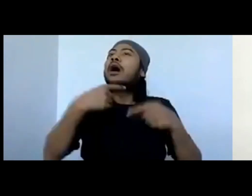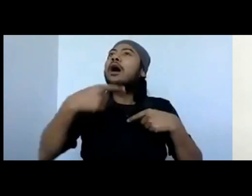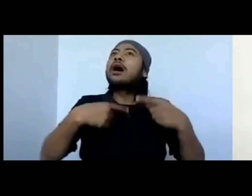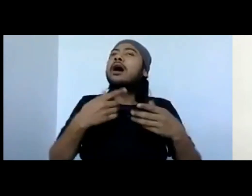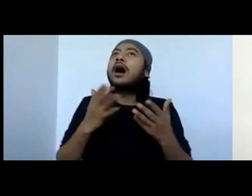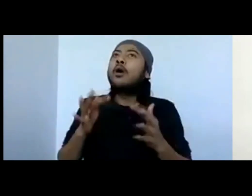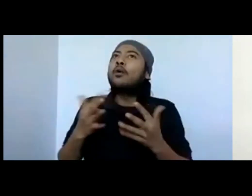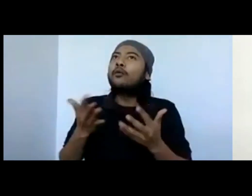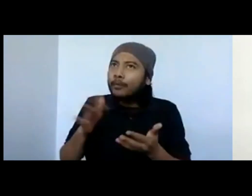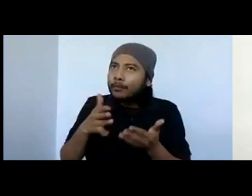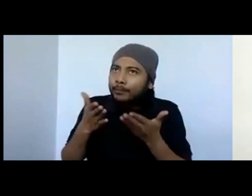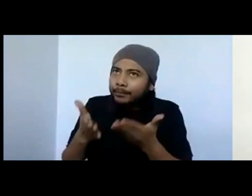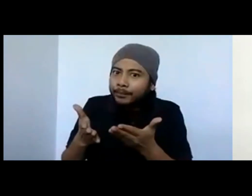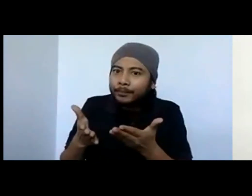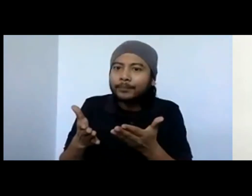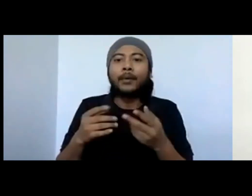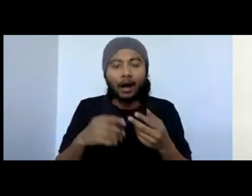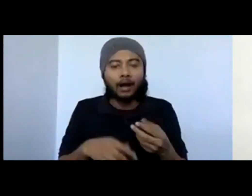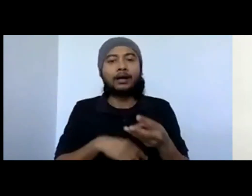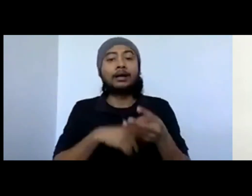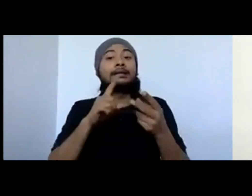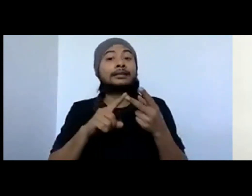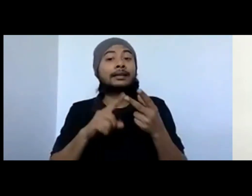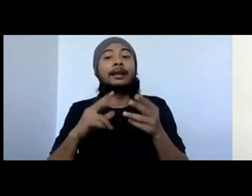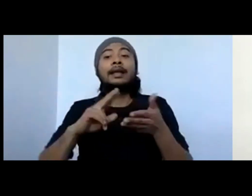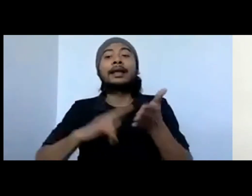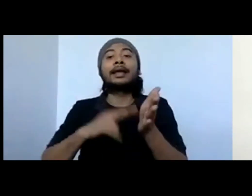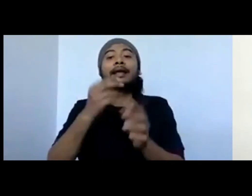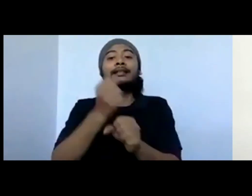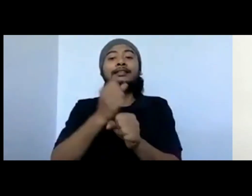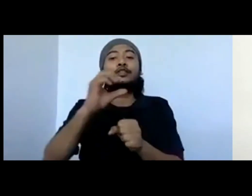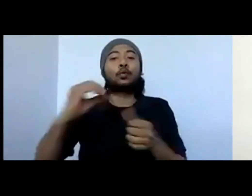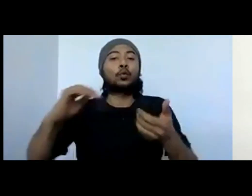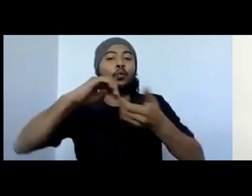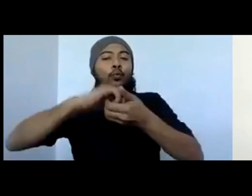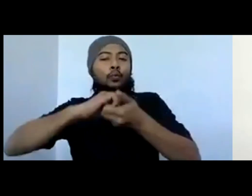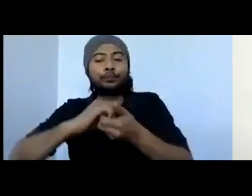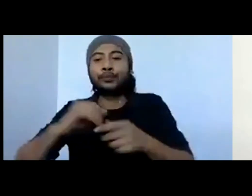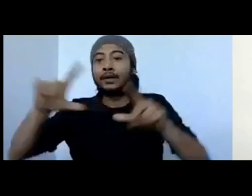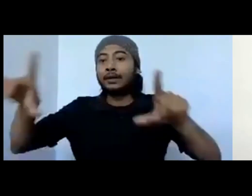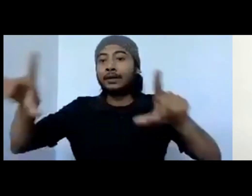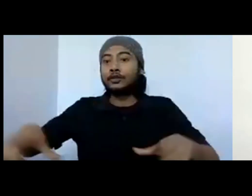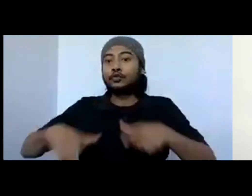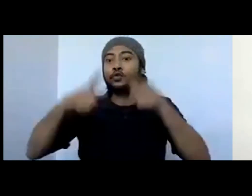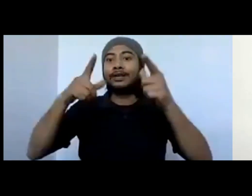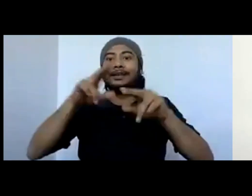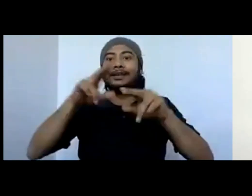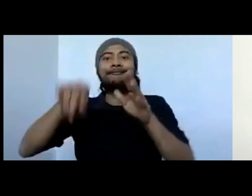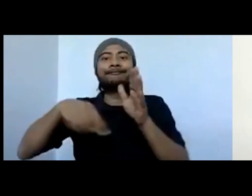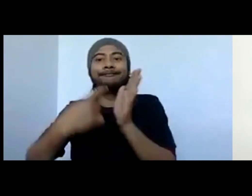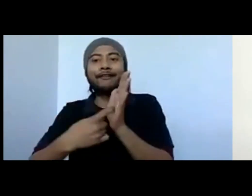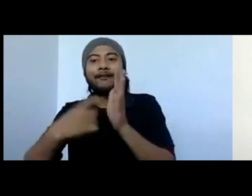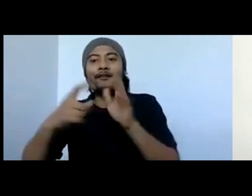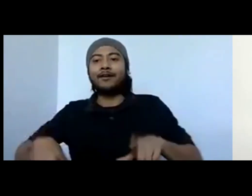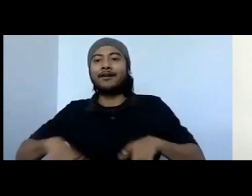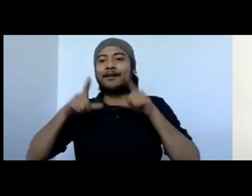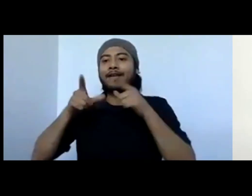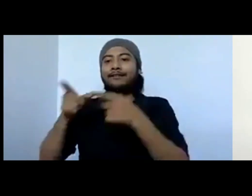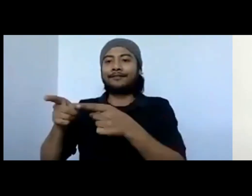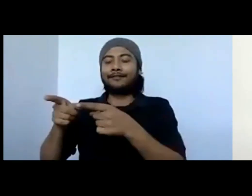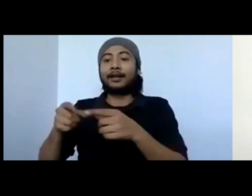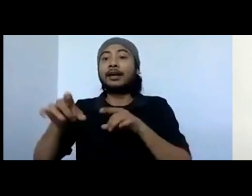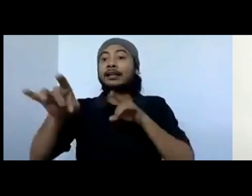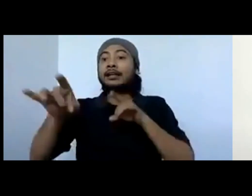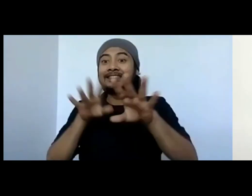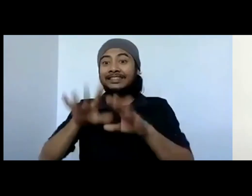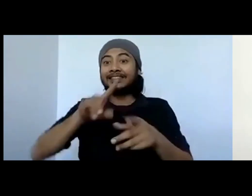So very interesting project I have engaged with an NGO called Tree for Life is we are setting up butterfly gardens in